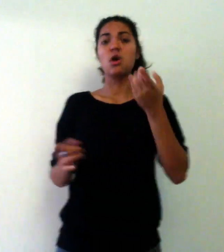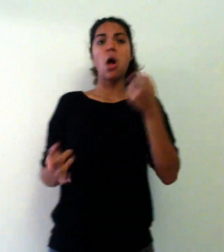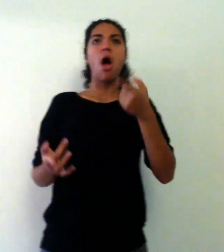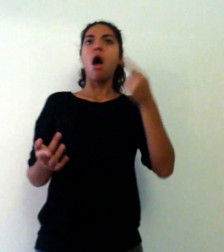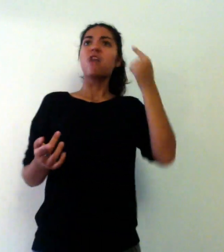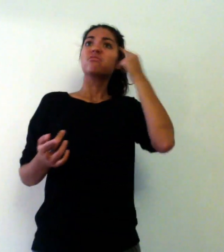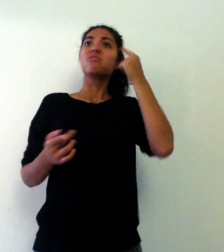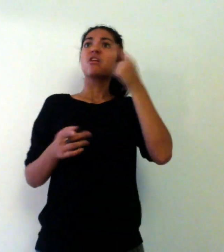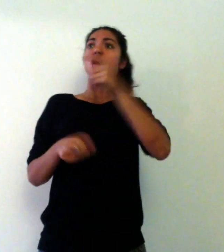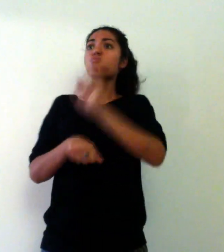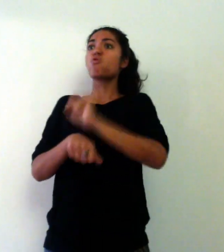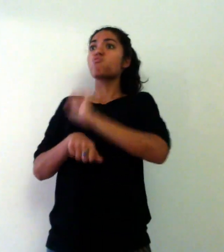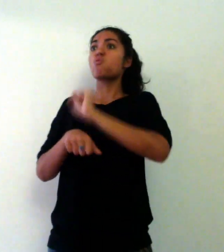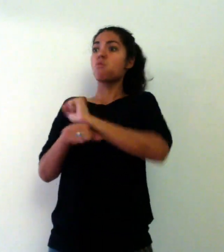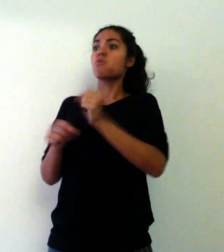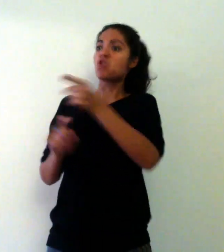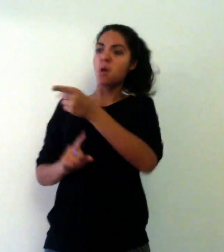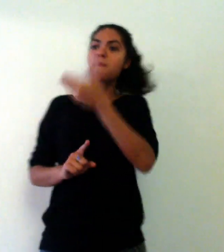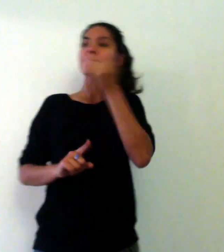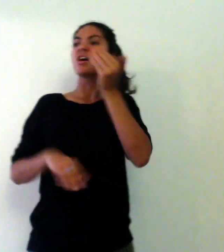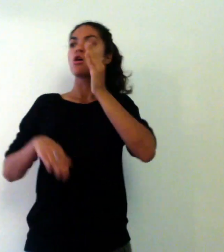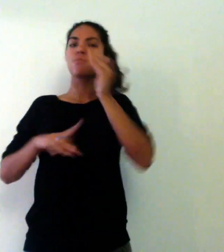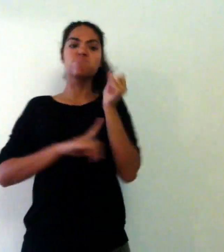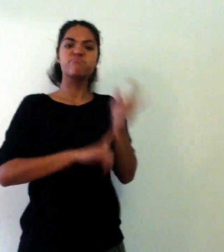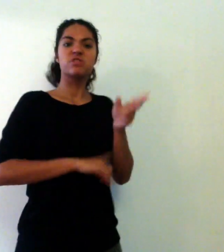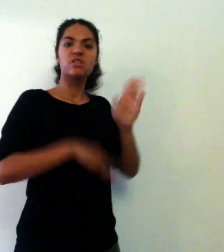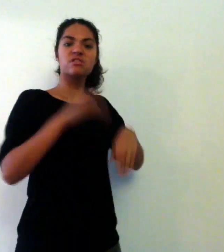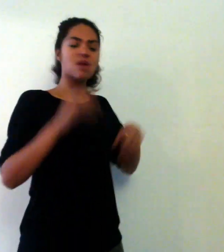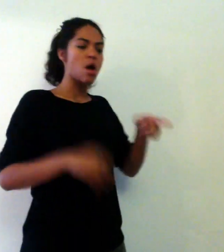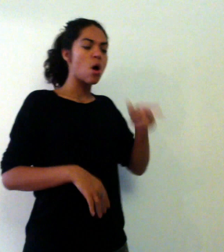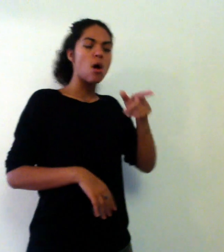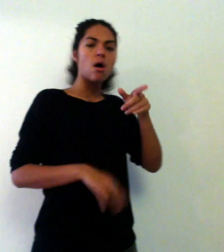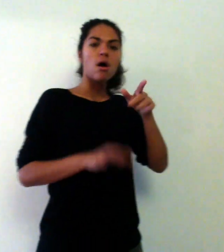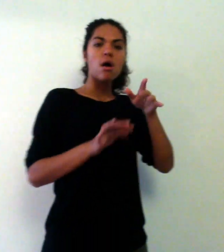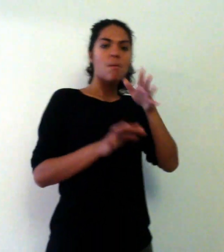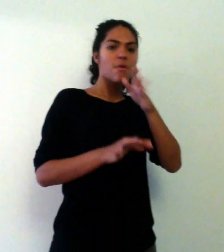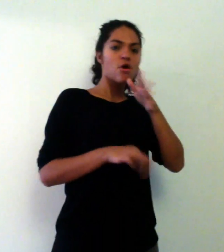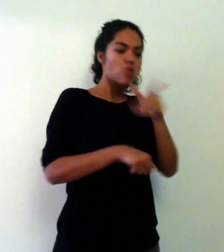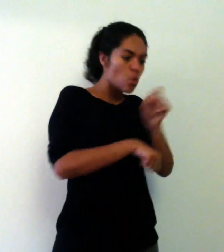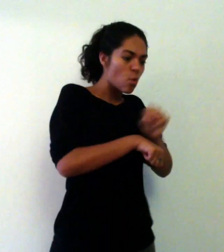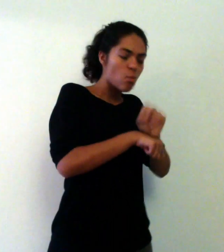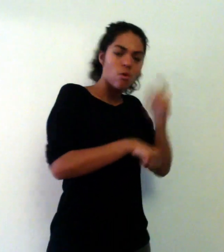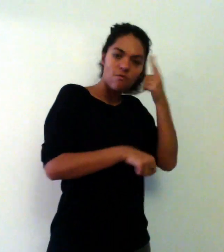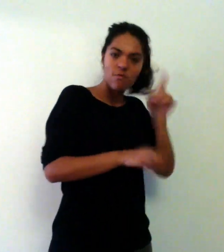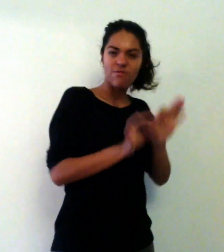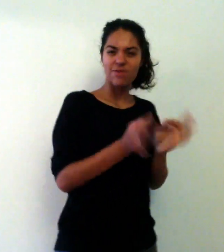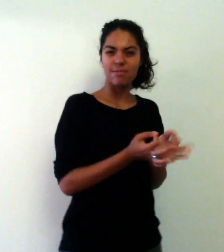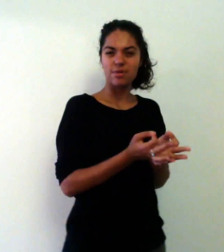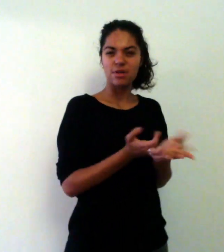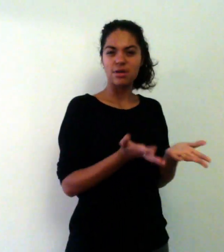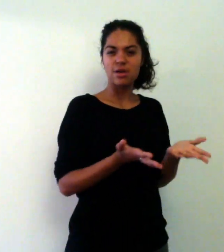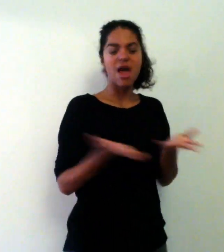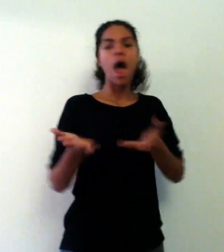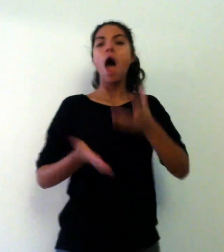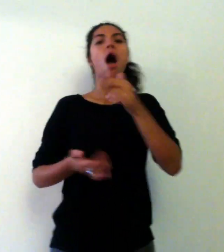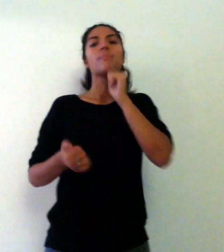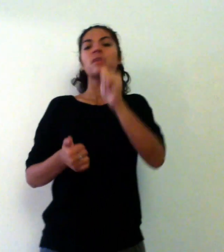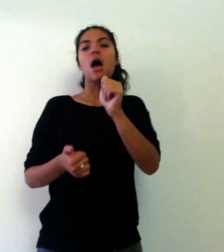world is doing more than the one who's at home doing something for the family. I'm not arguing for better or worse. I'm at least arguing